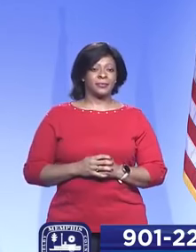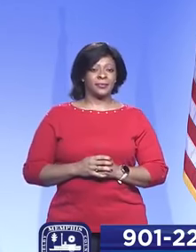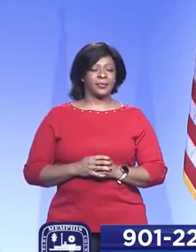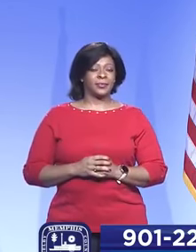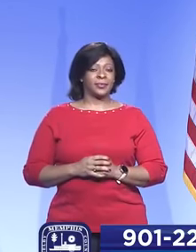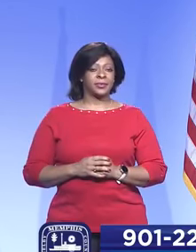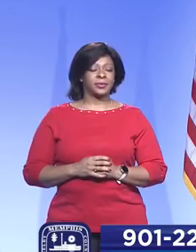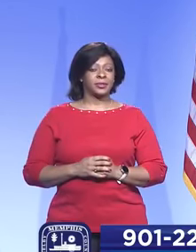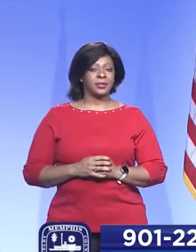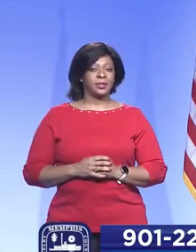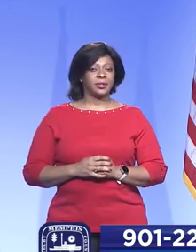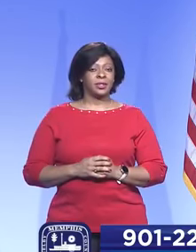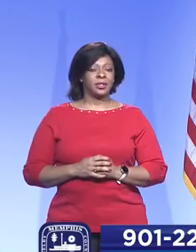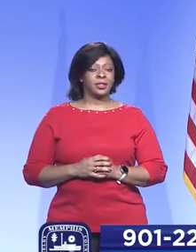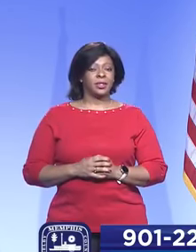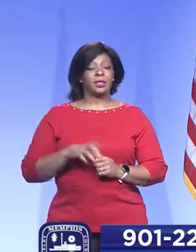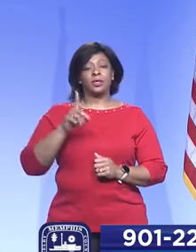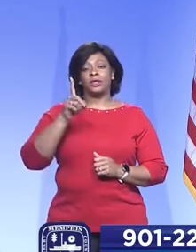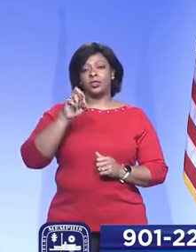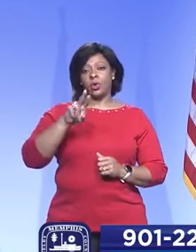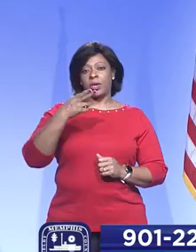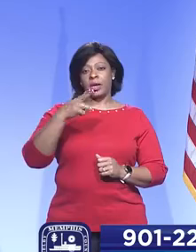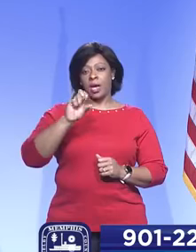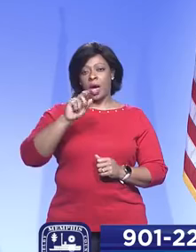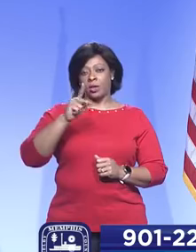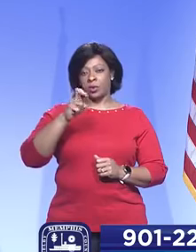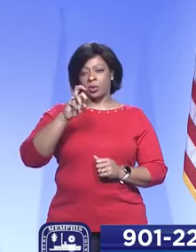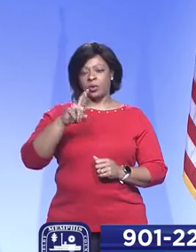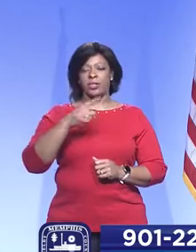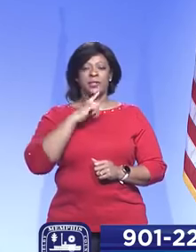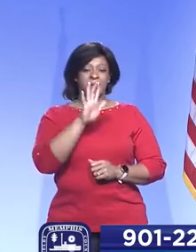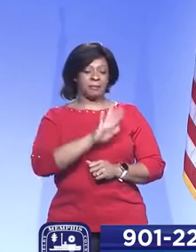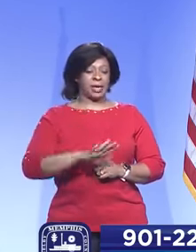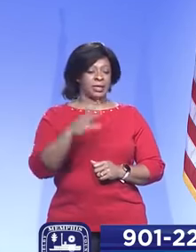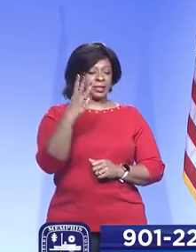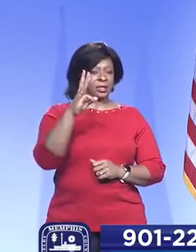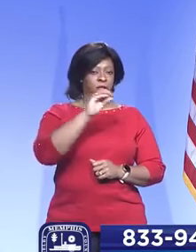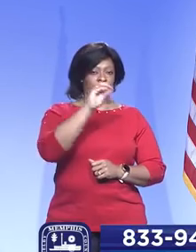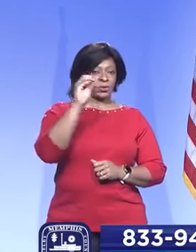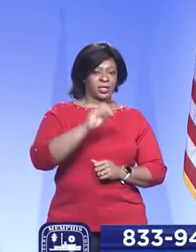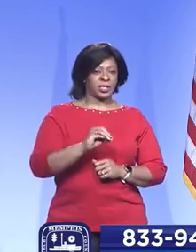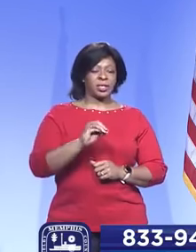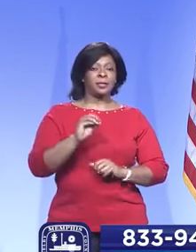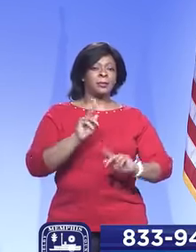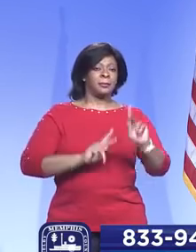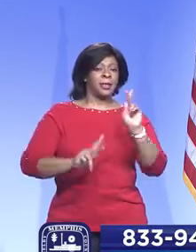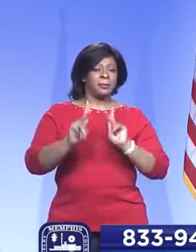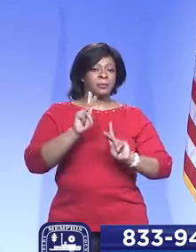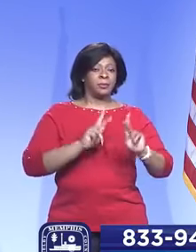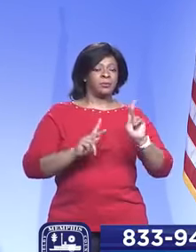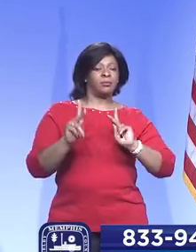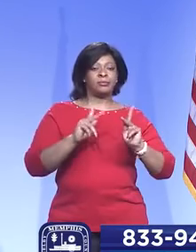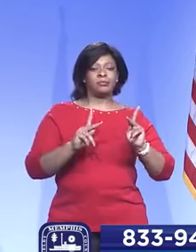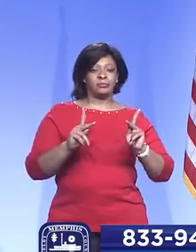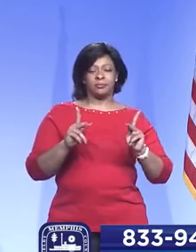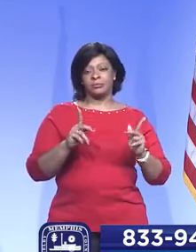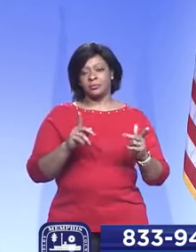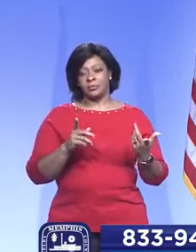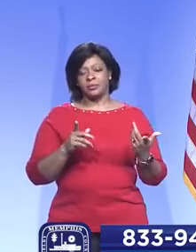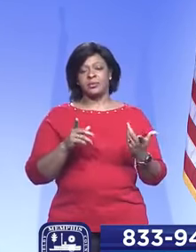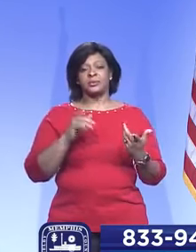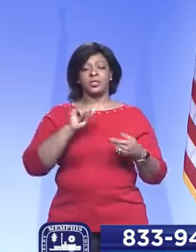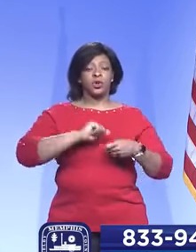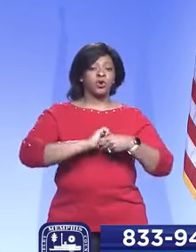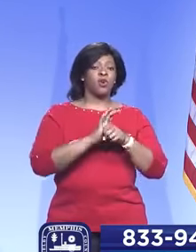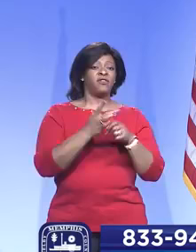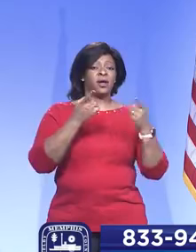And you mentioned, and Dr. Haushalter mentioned that roughly 16% of the cases of the